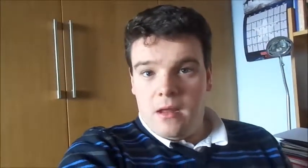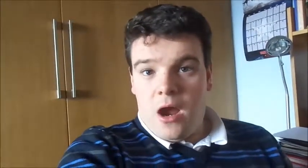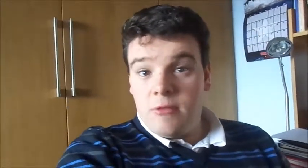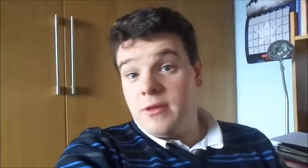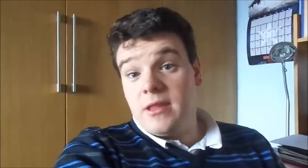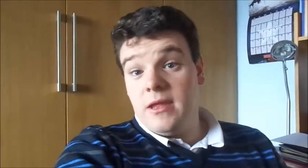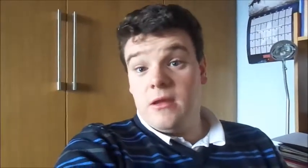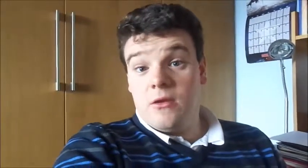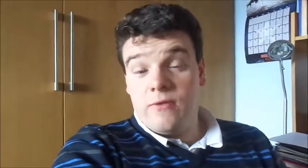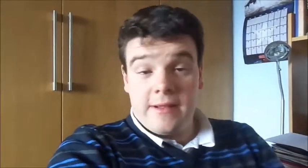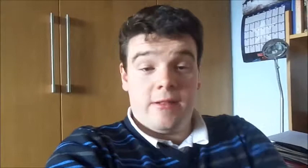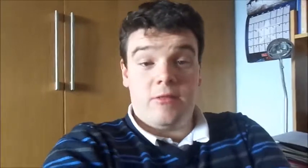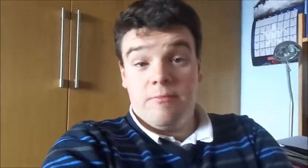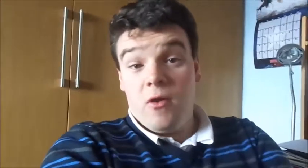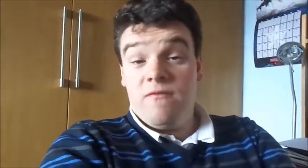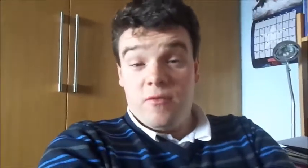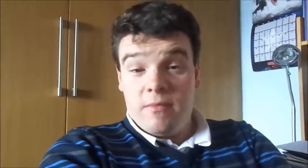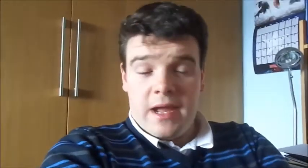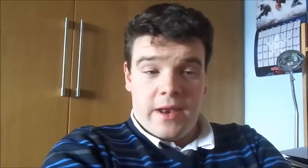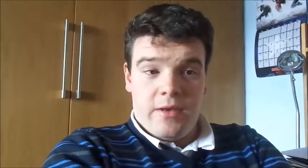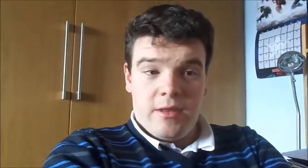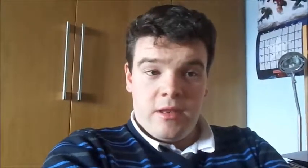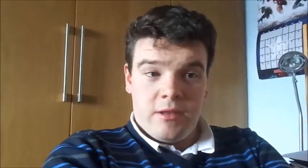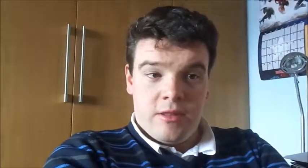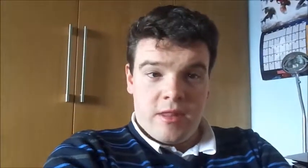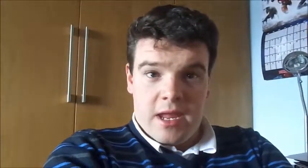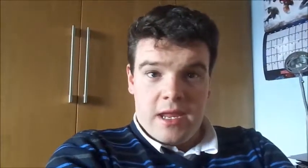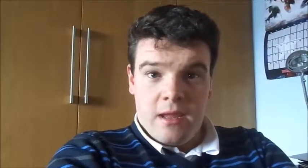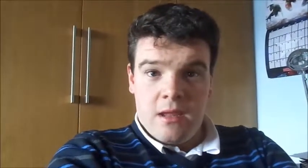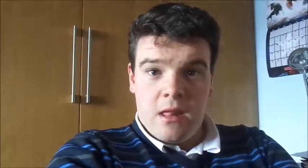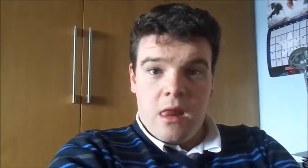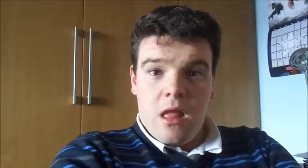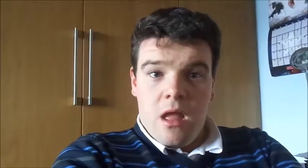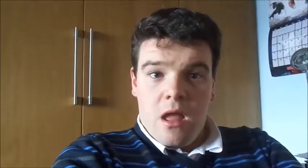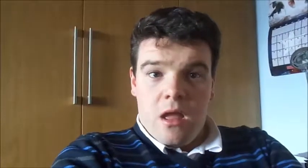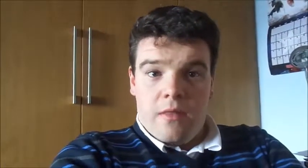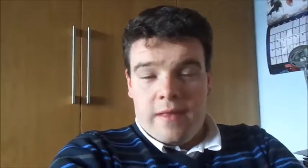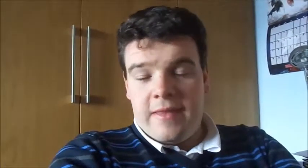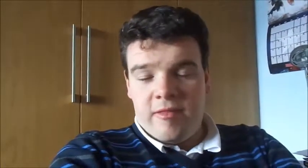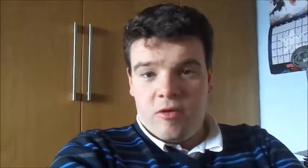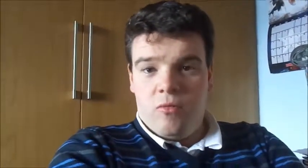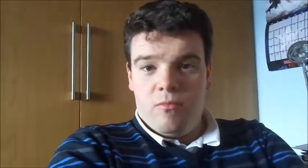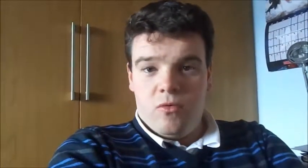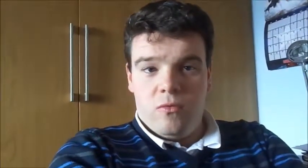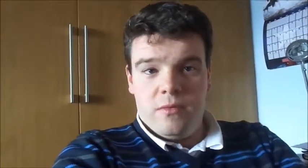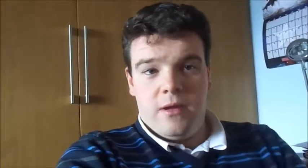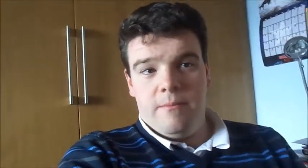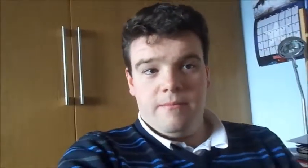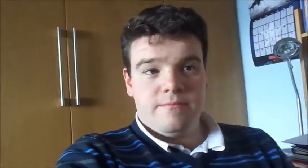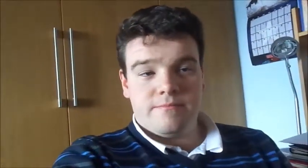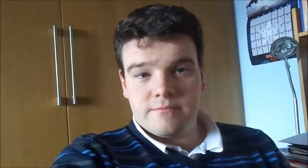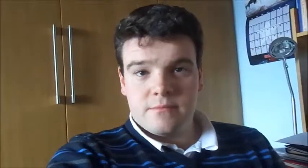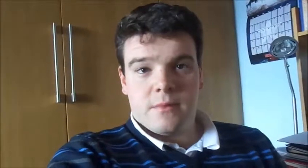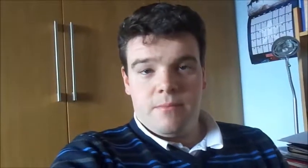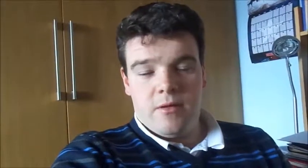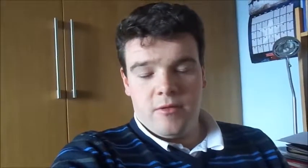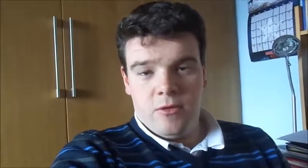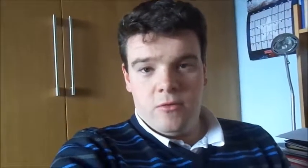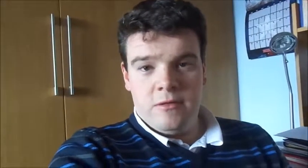I just want to say congratulations to both of them, and to say, as a humble person who